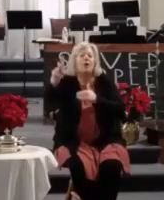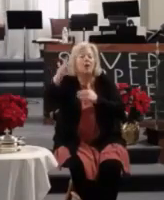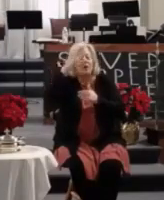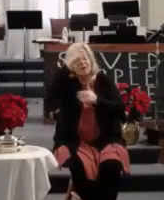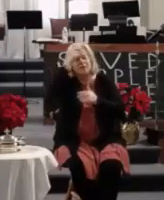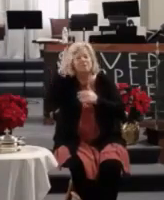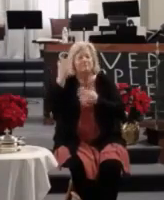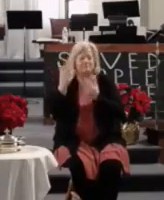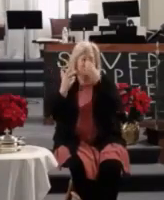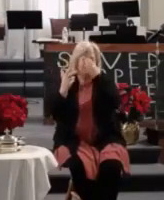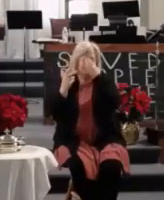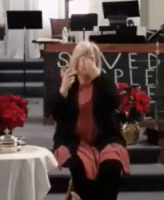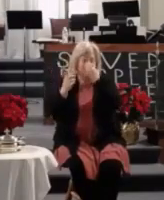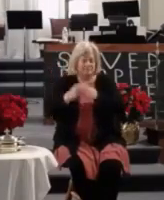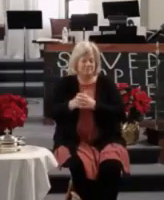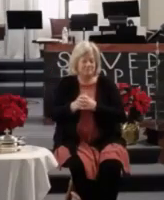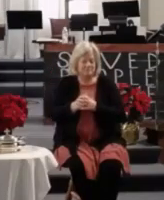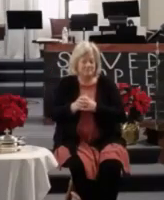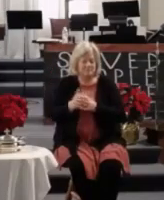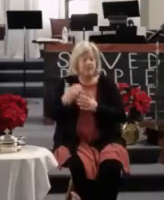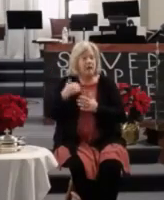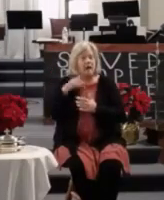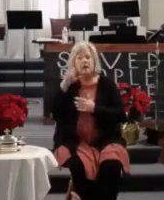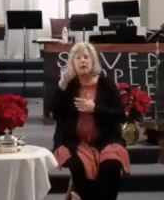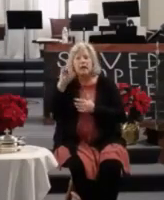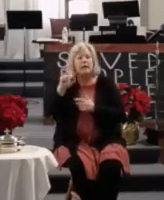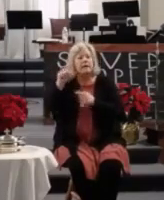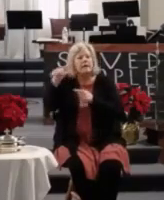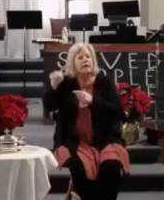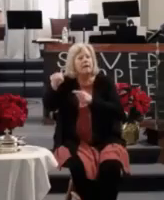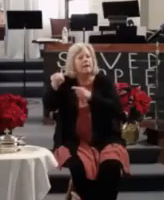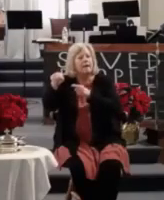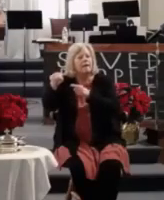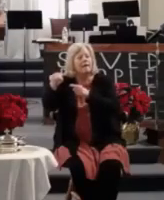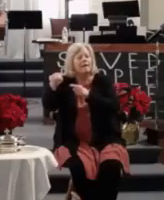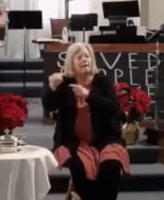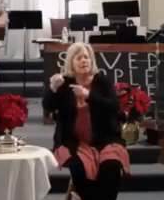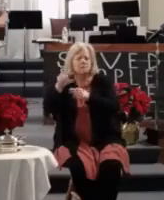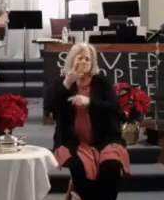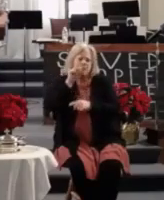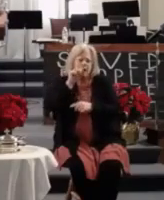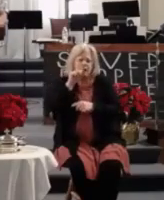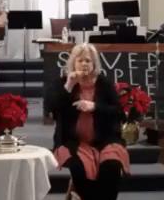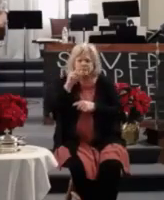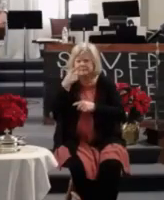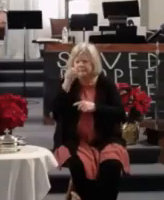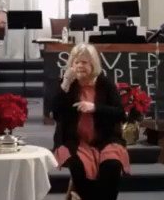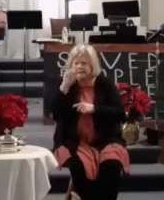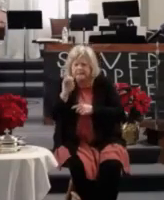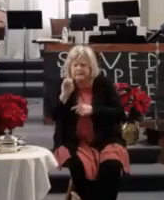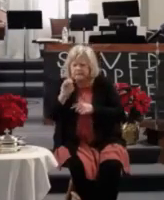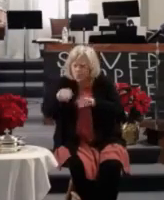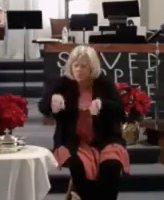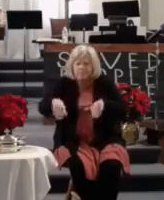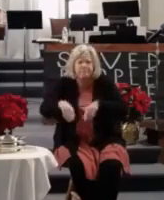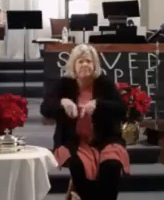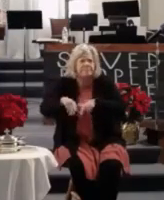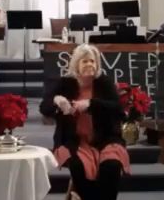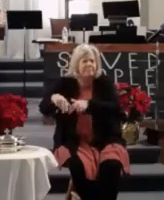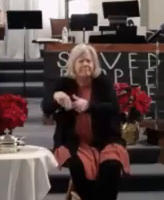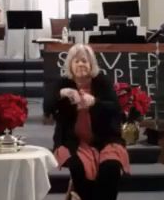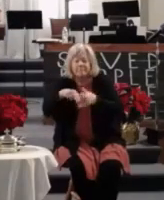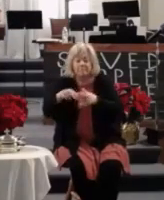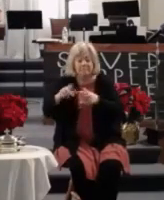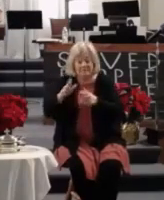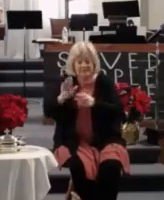described. There was a lake in the park with ducks and geese swimming, with little kids